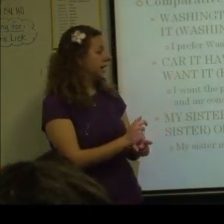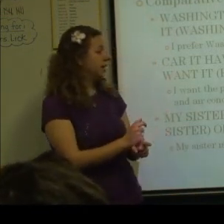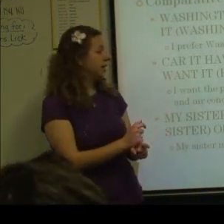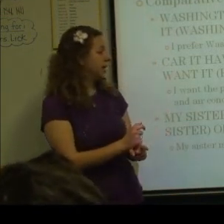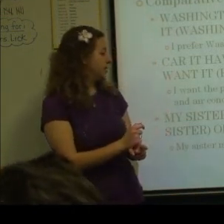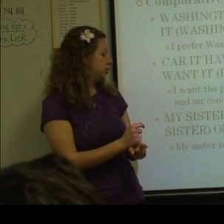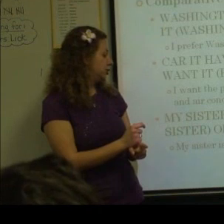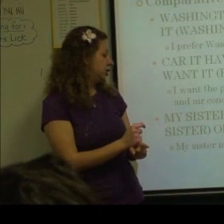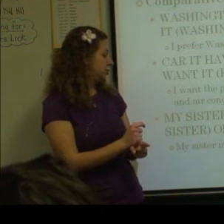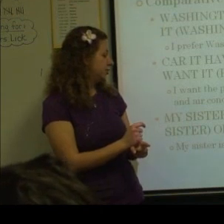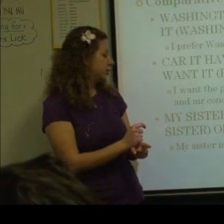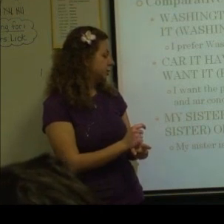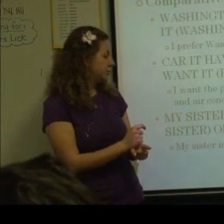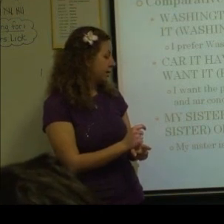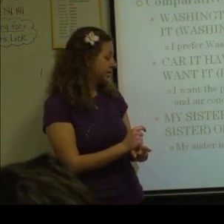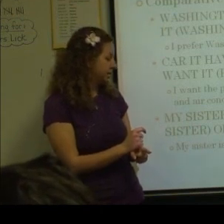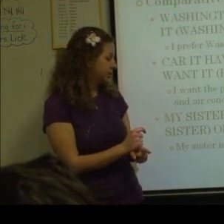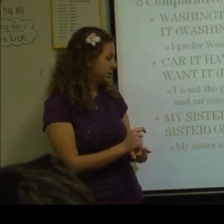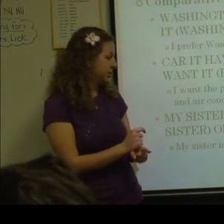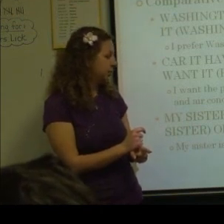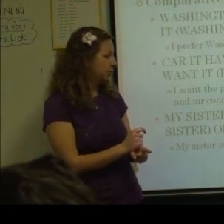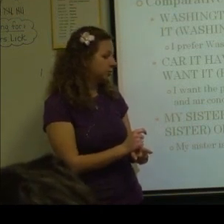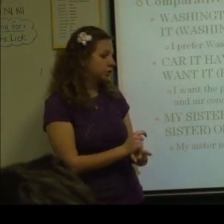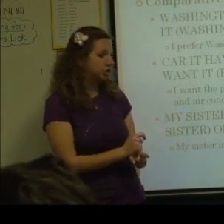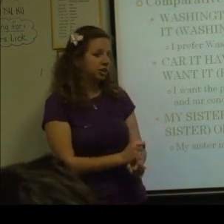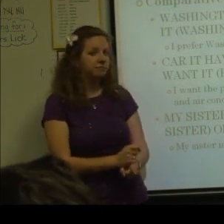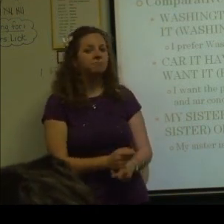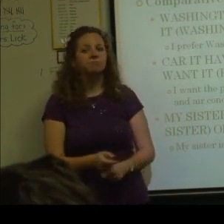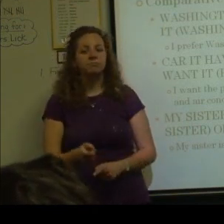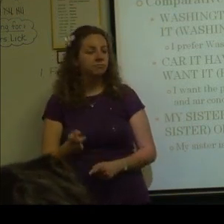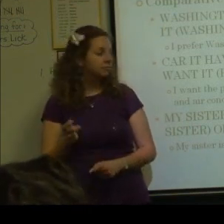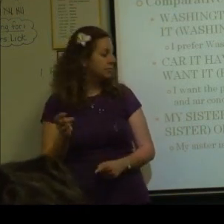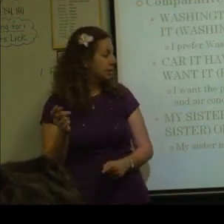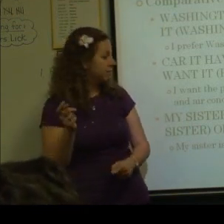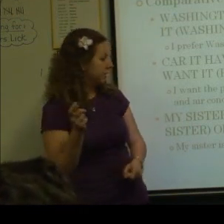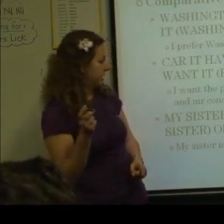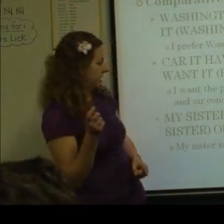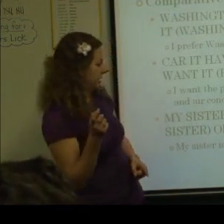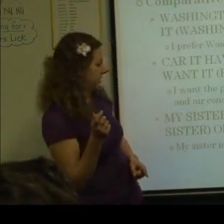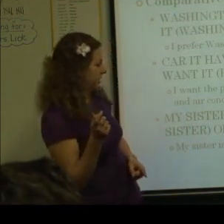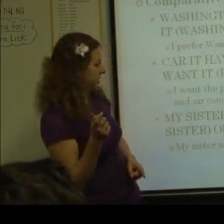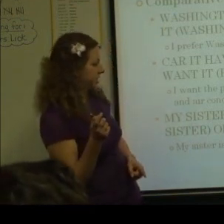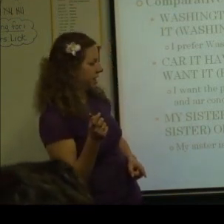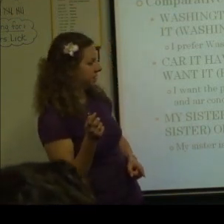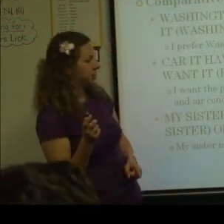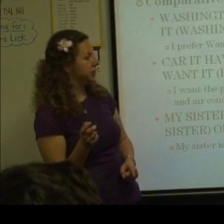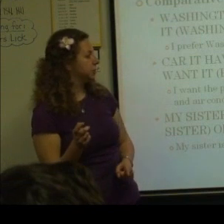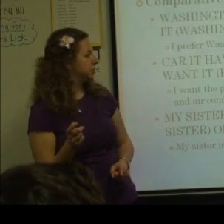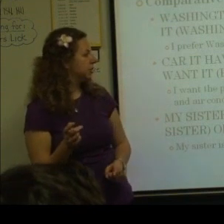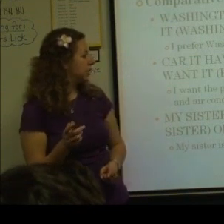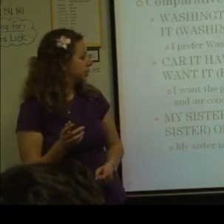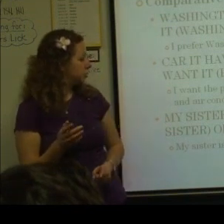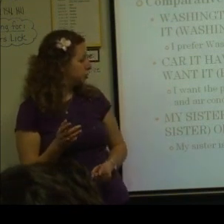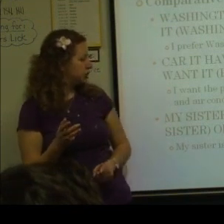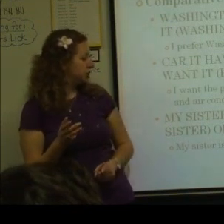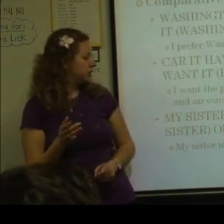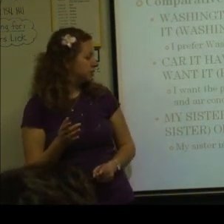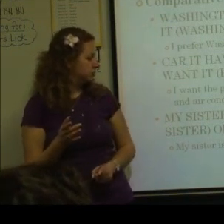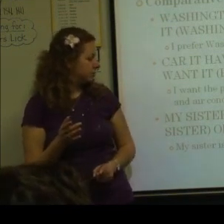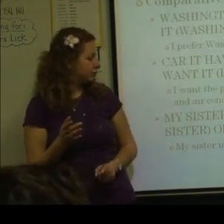Okay, and then she referring to my sister, older she. And then it didn't have anything else with it. Okay, so she referring